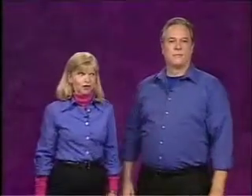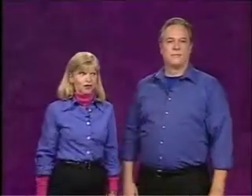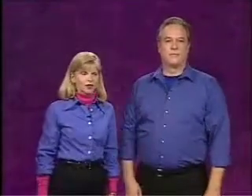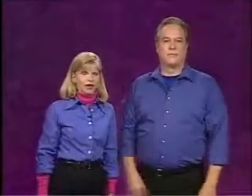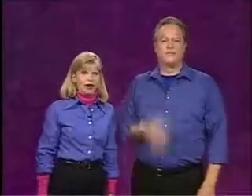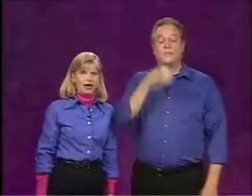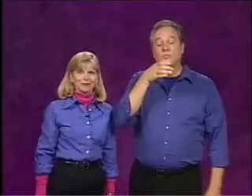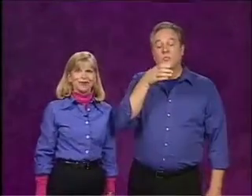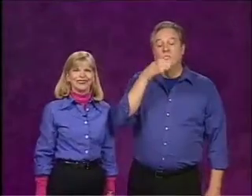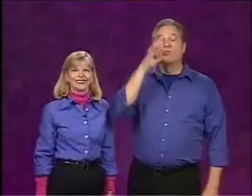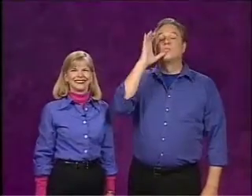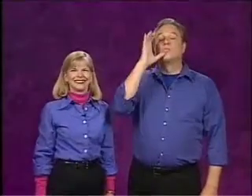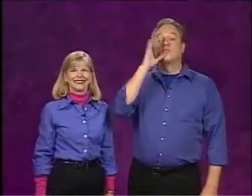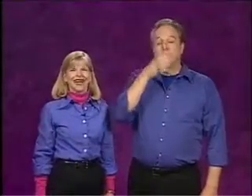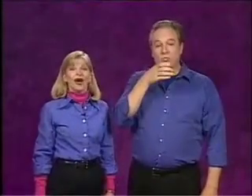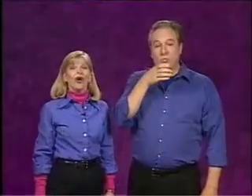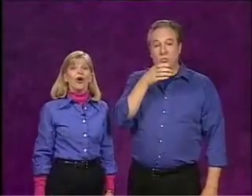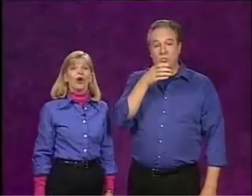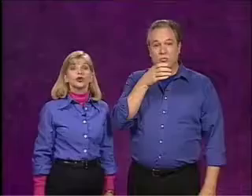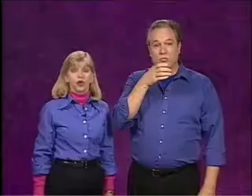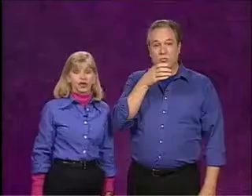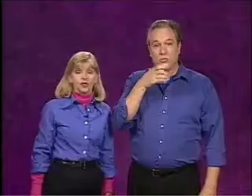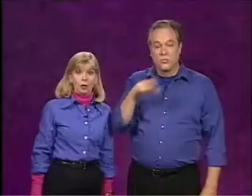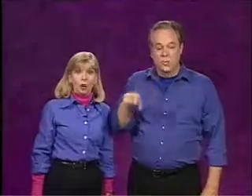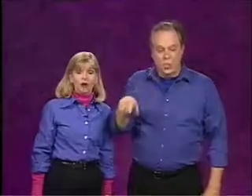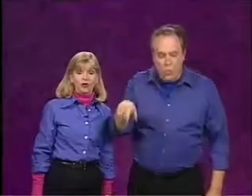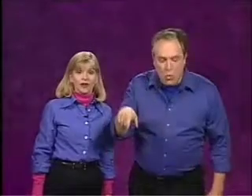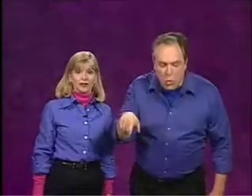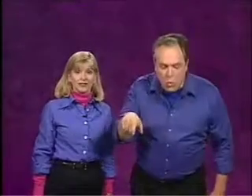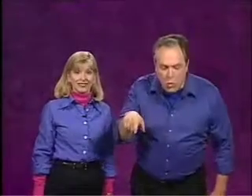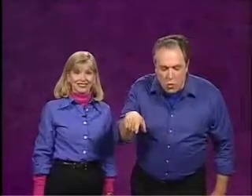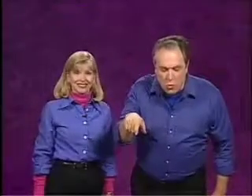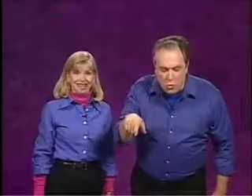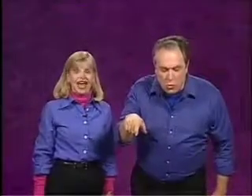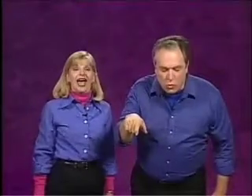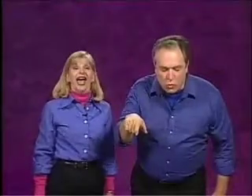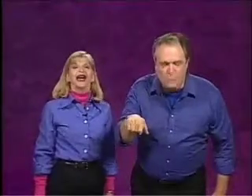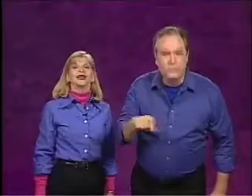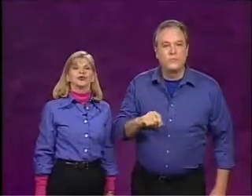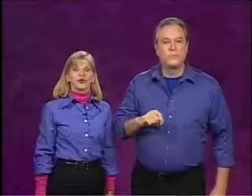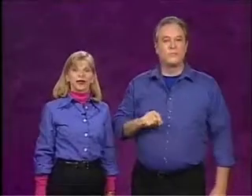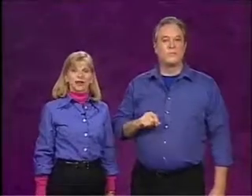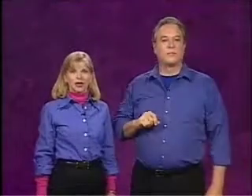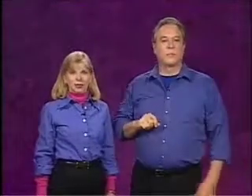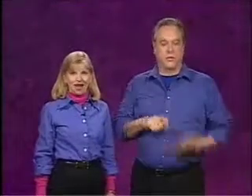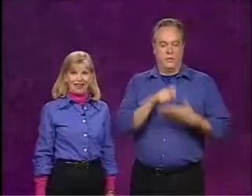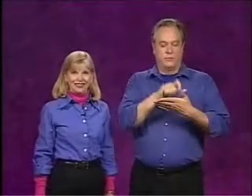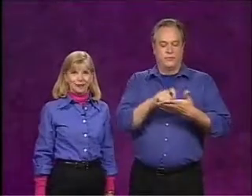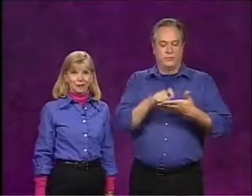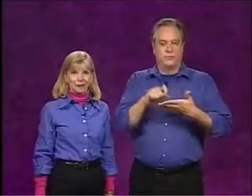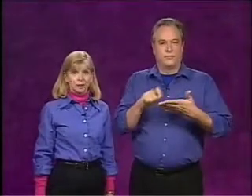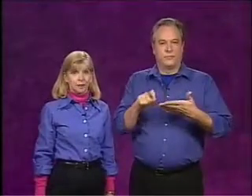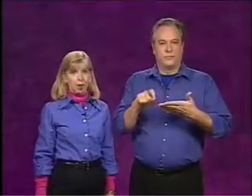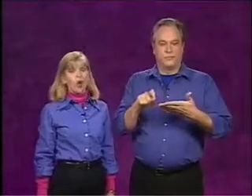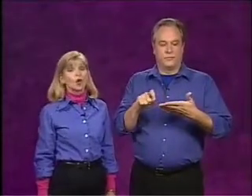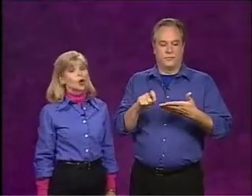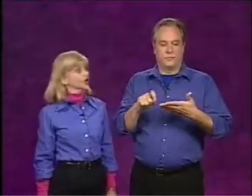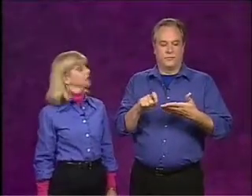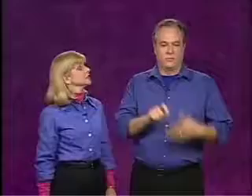drinking from a cup or drinking from a water fountain, and writing on a pad or writing on the